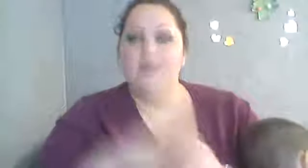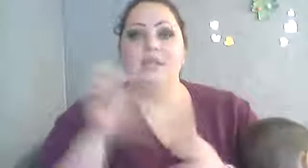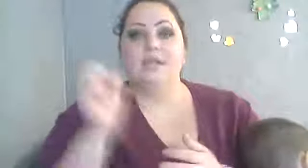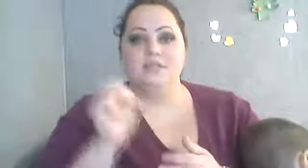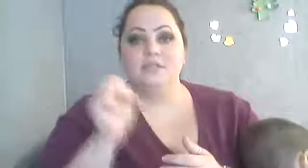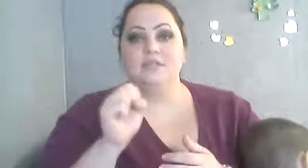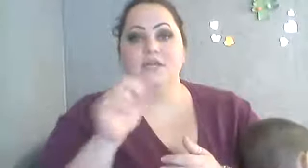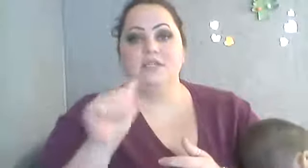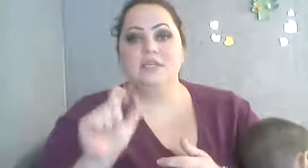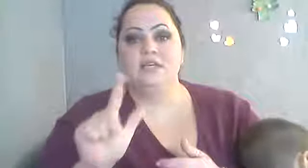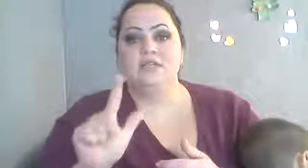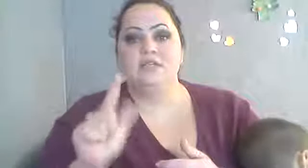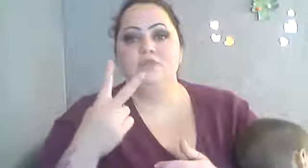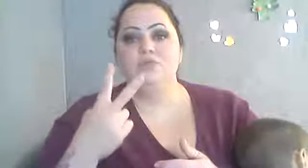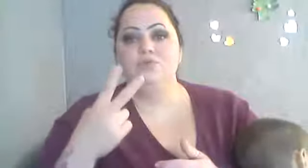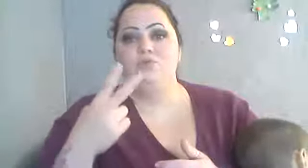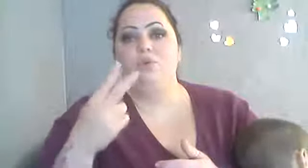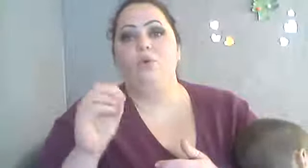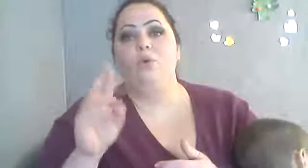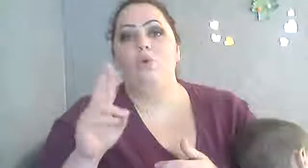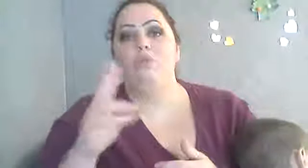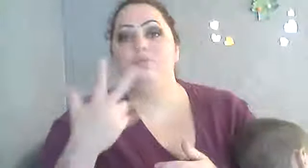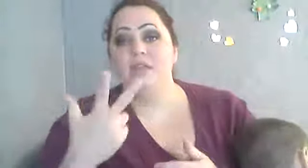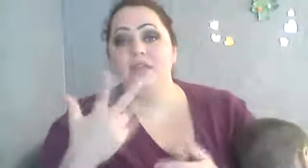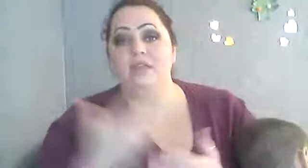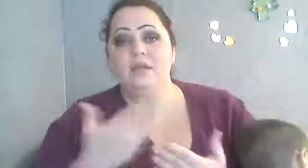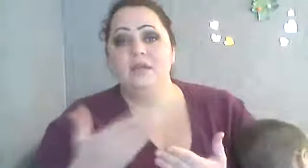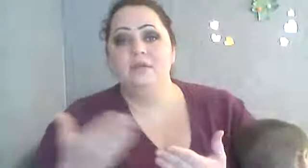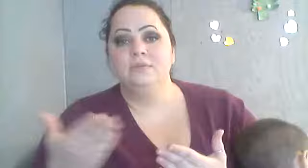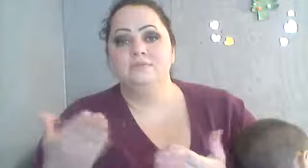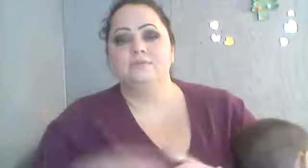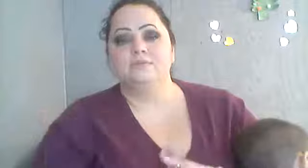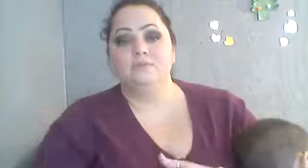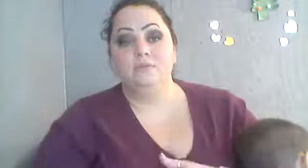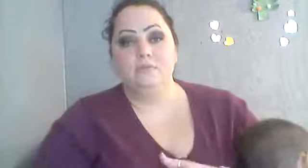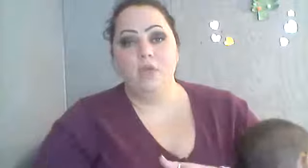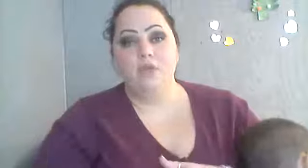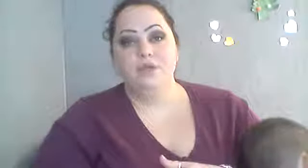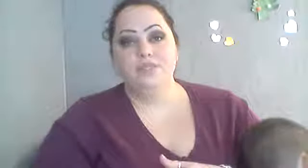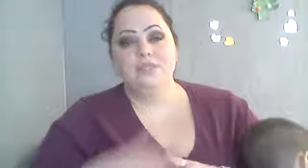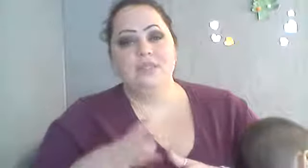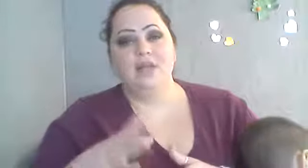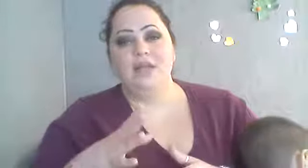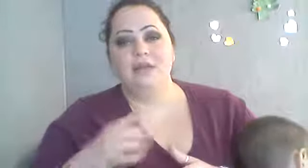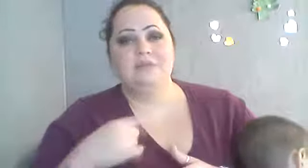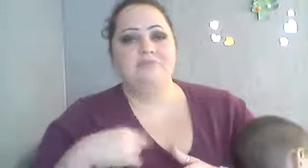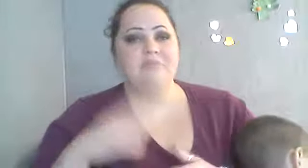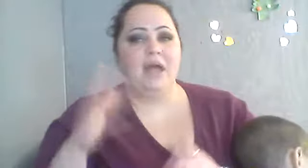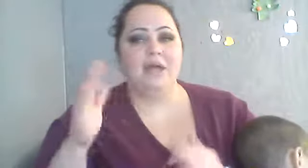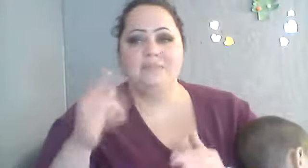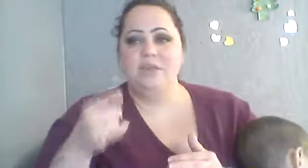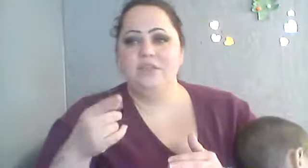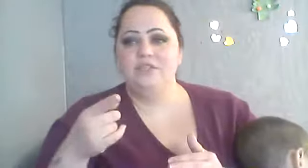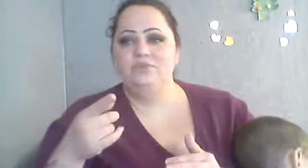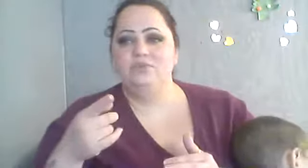Yes, that is an ASL 2 or 3 thing. So it's not like I expect you